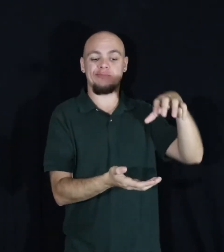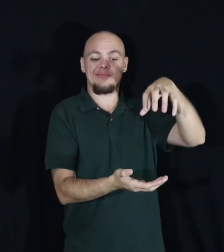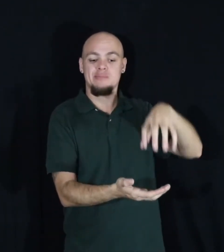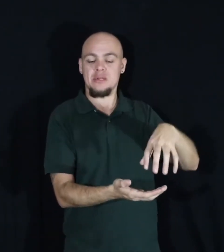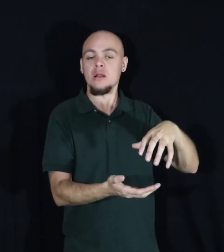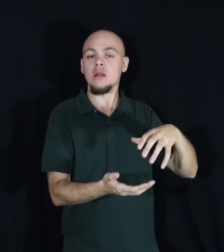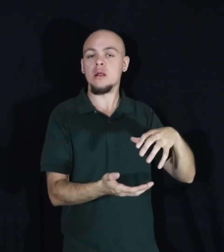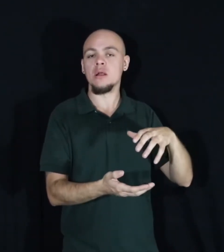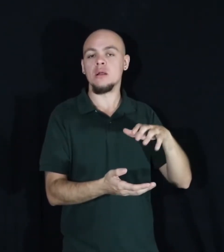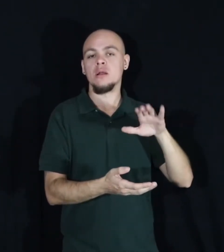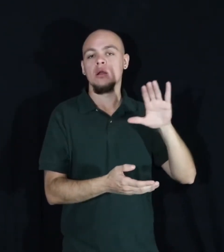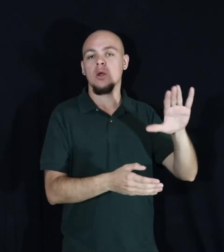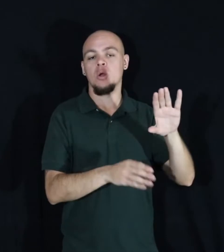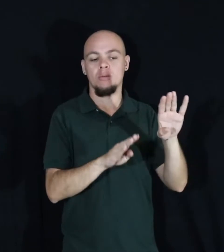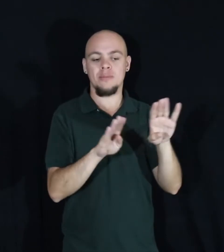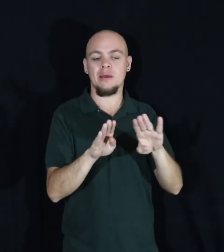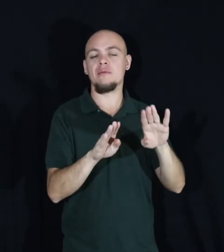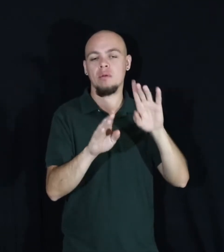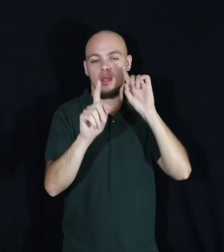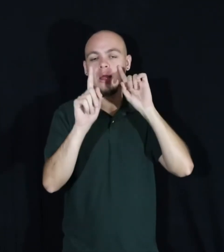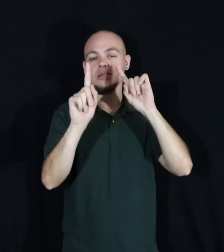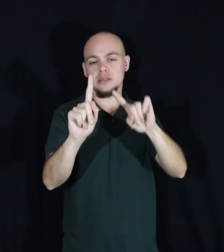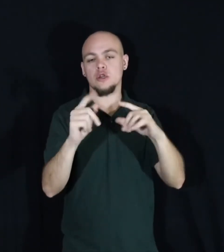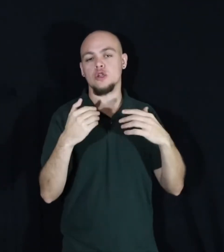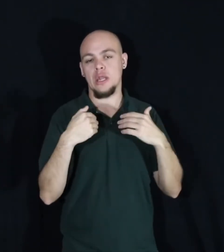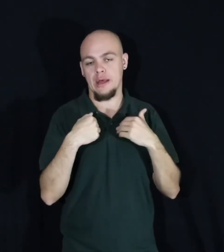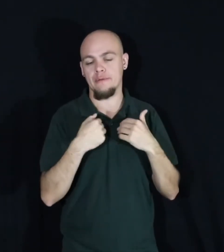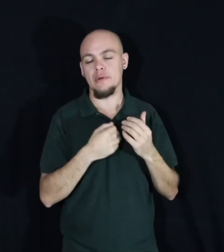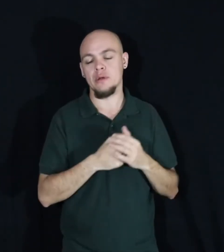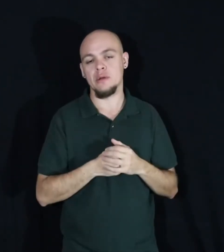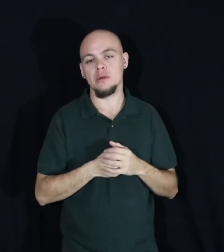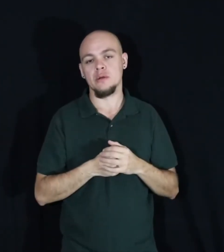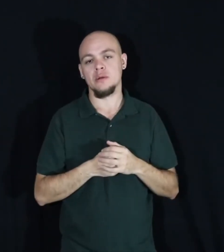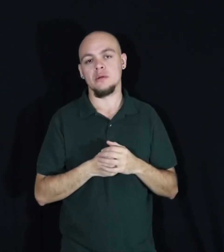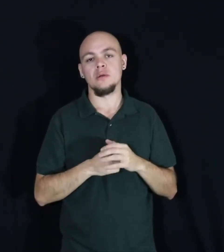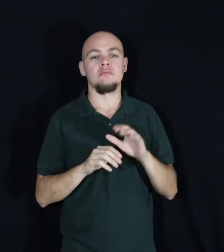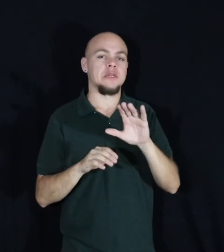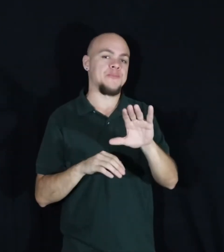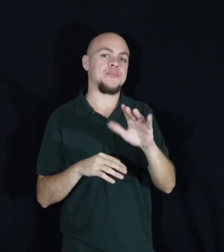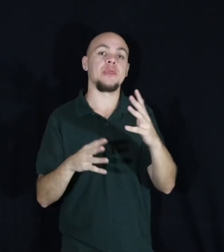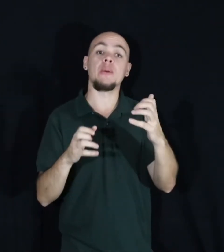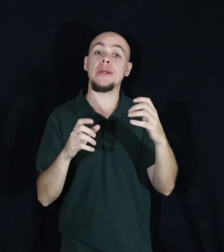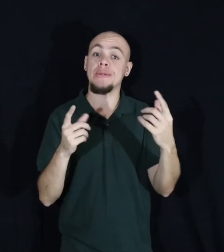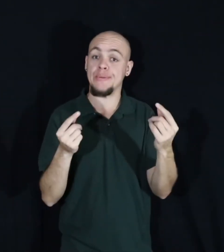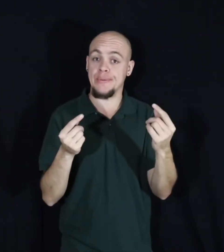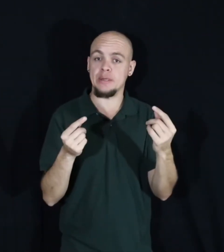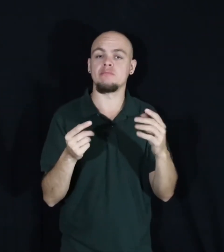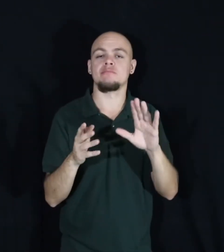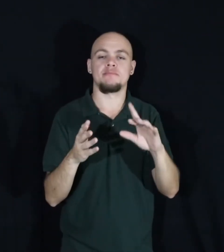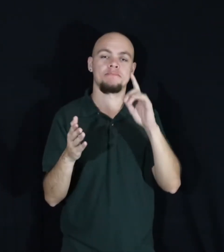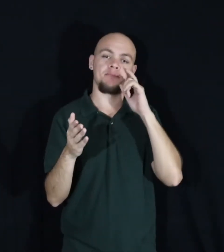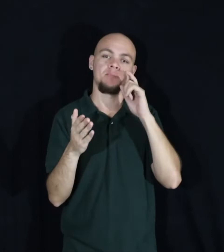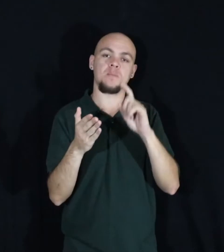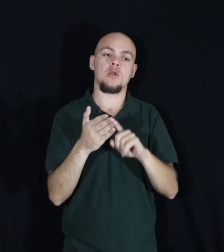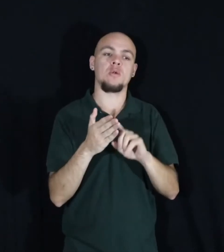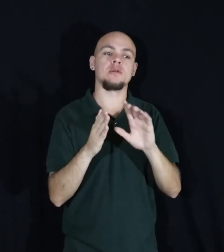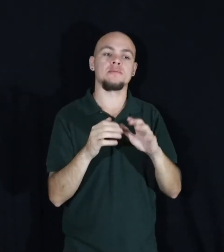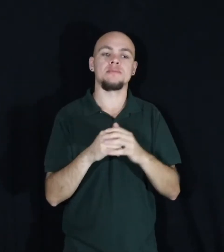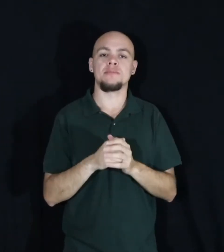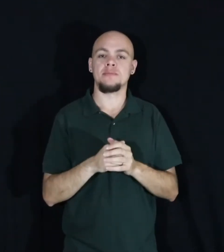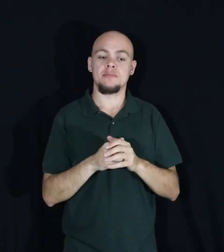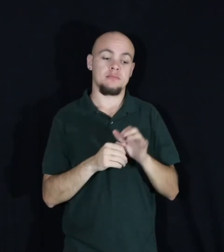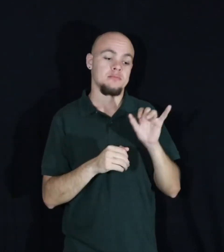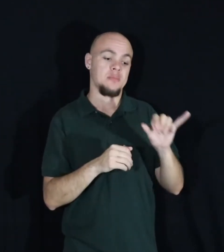intention involved in her act. But what I'd like to do is, I would like to distinguish these